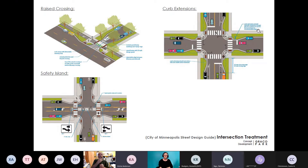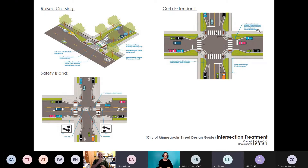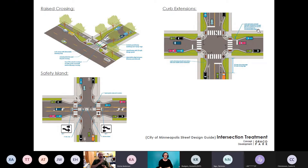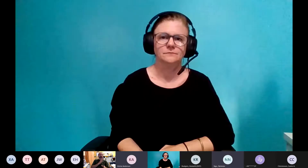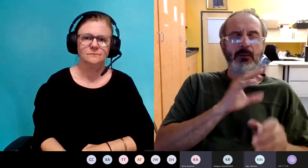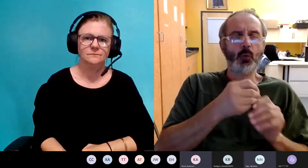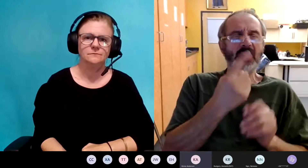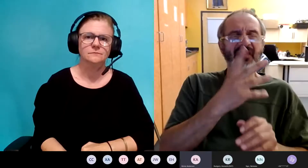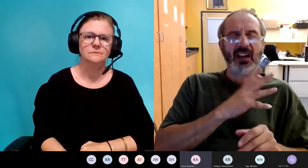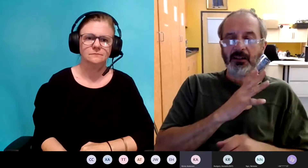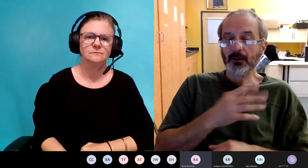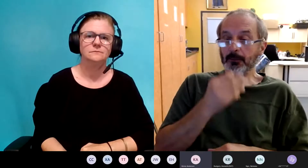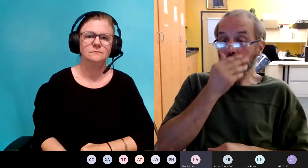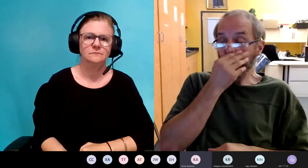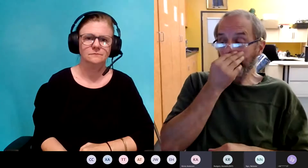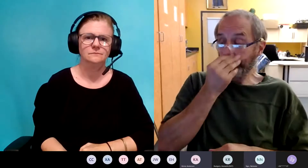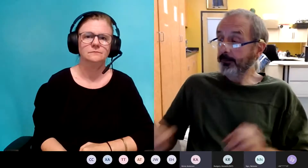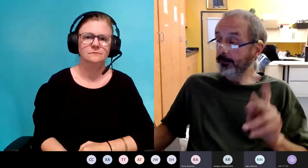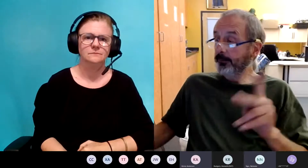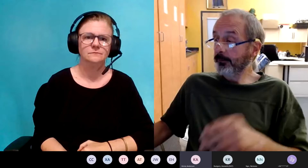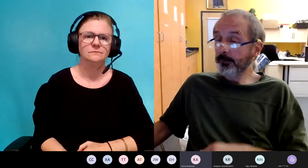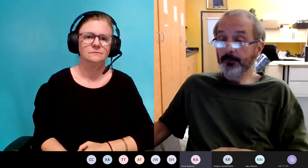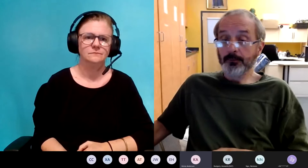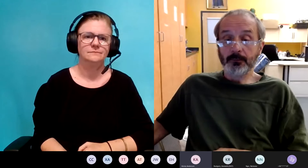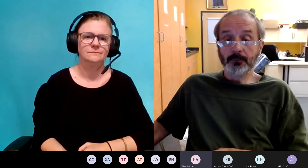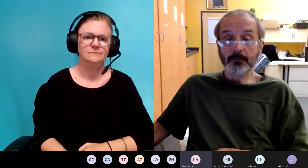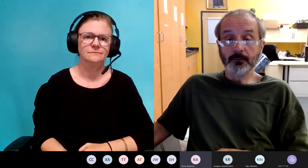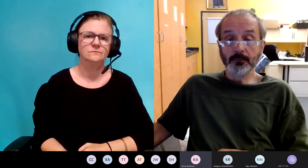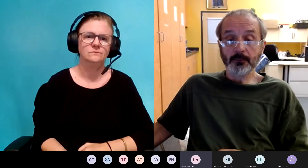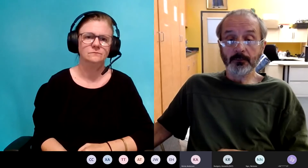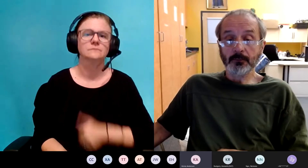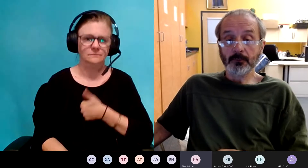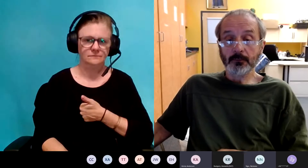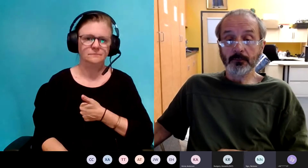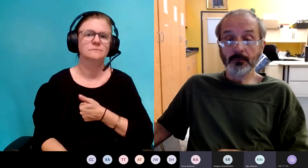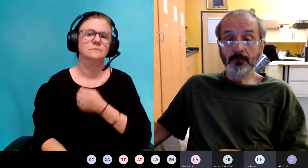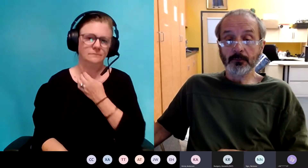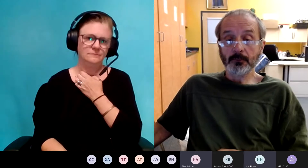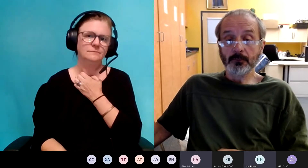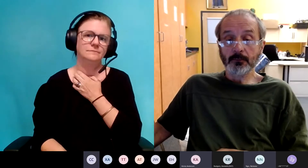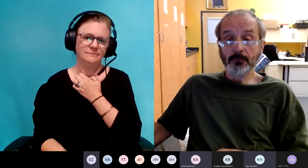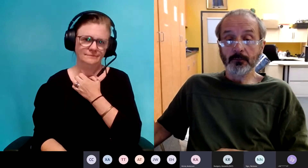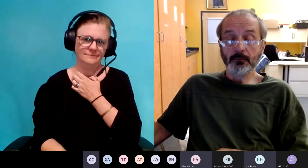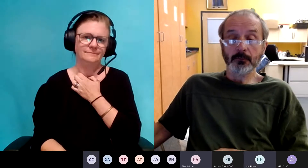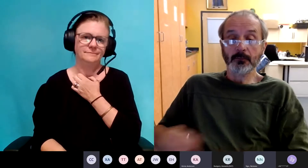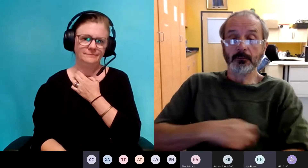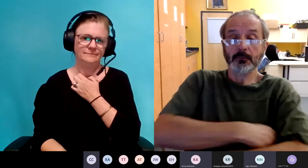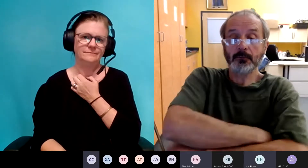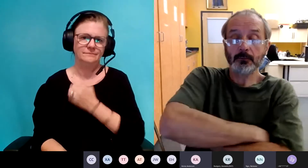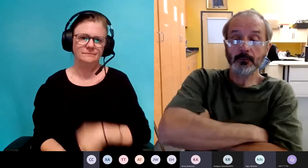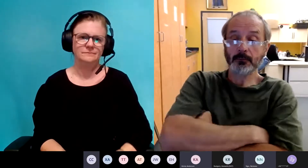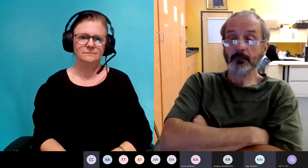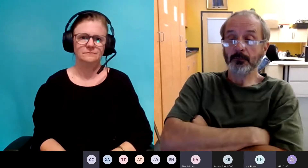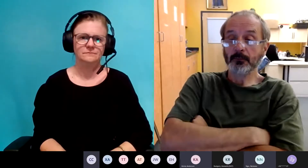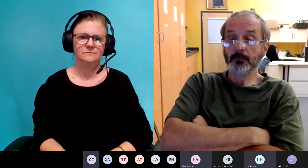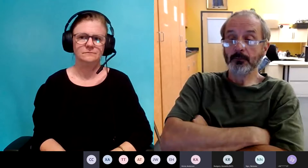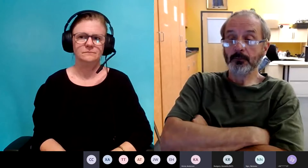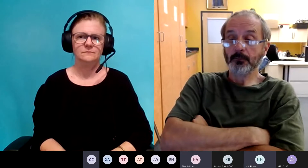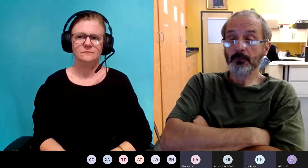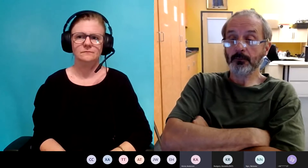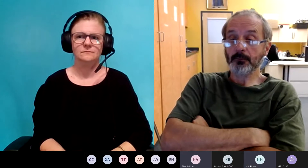for the volleyball courts, and adding that in there for concept 1 and 2 together. Yeah. Before